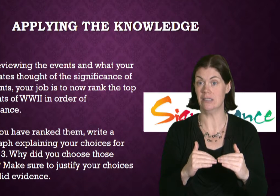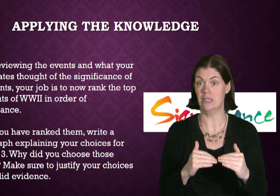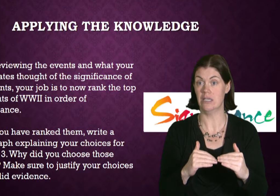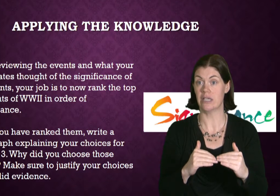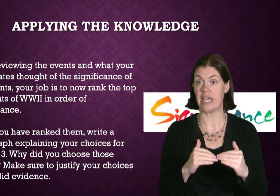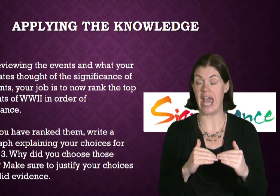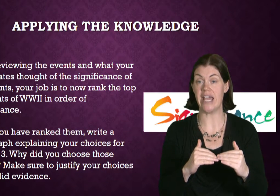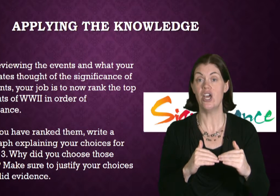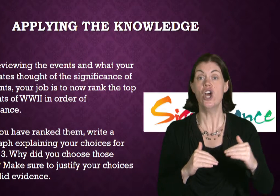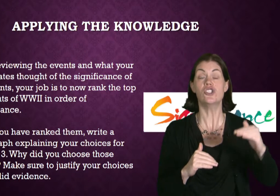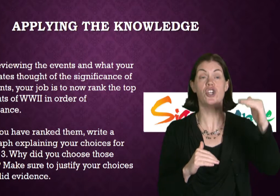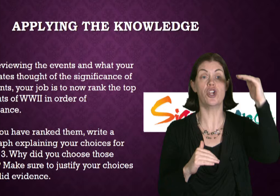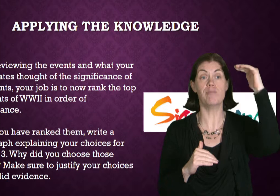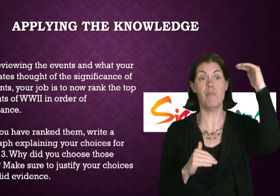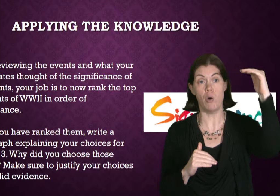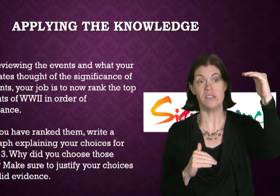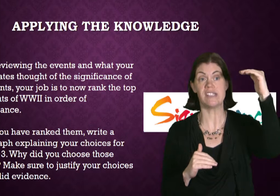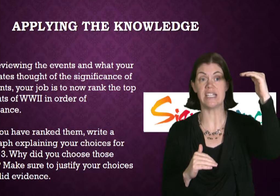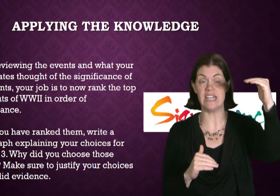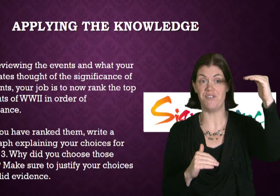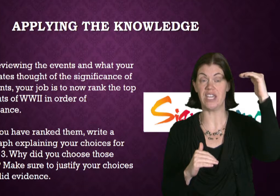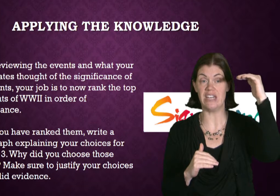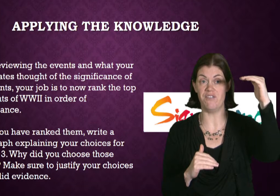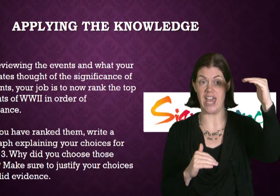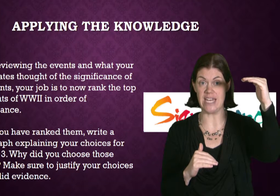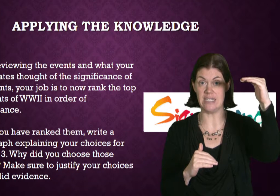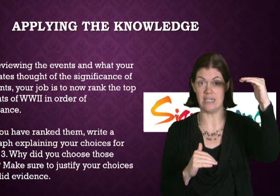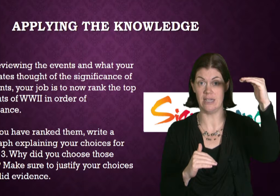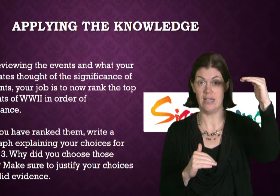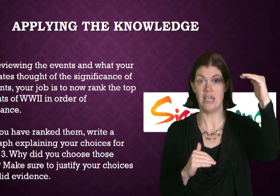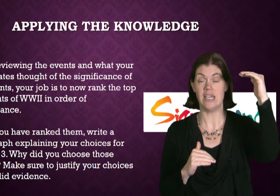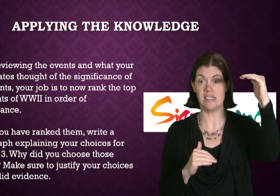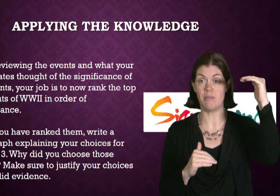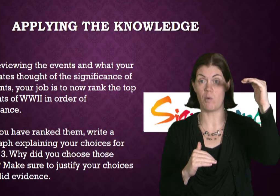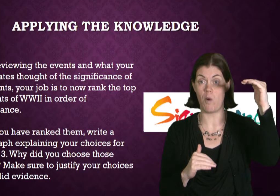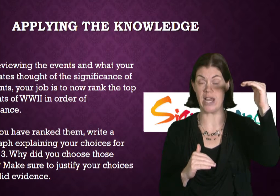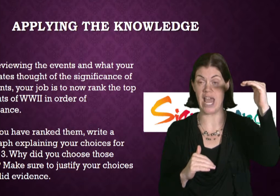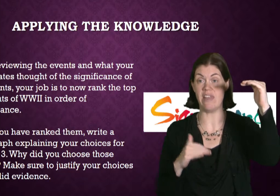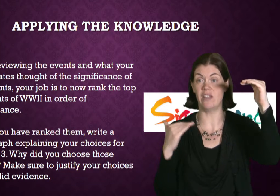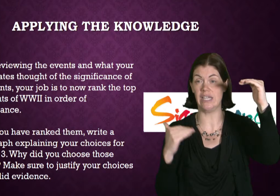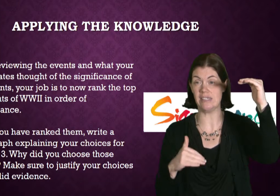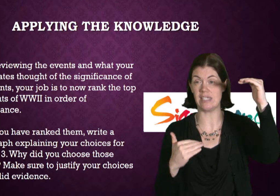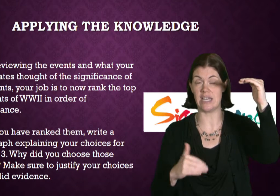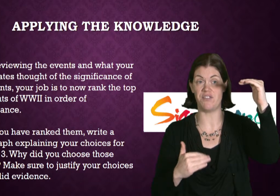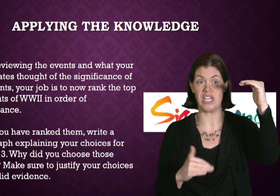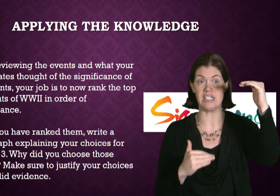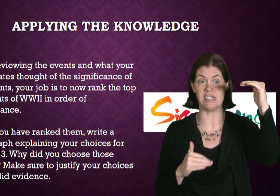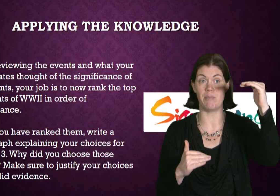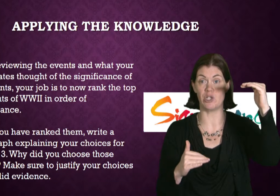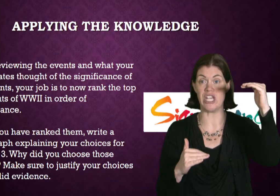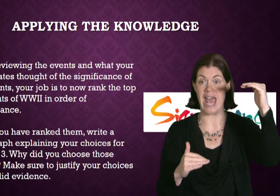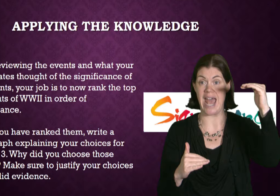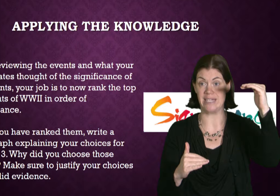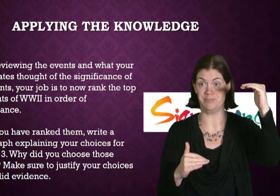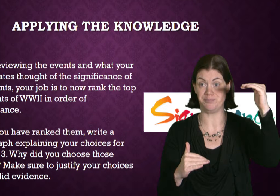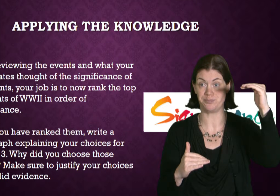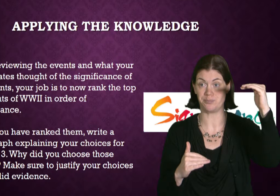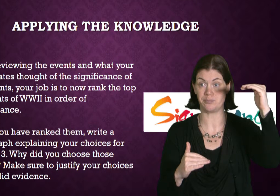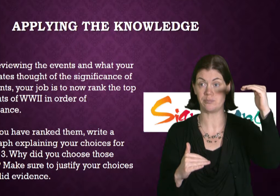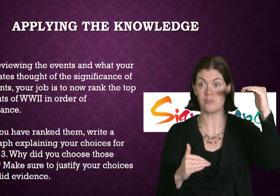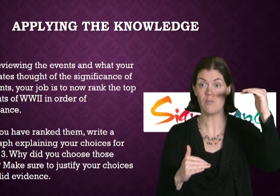10, okay? So your most significant event is number 1, and the least significant is number